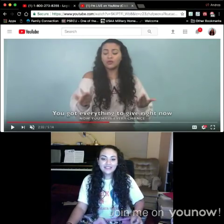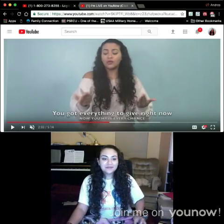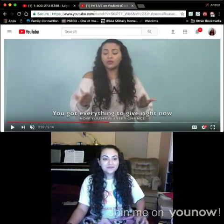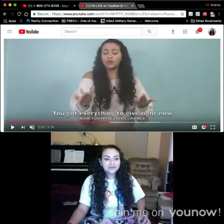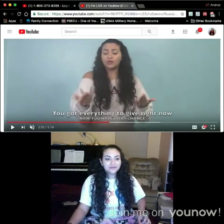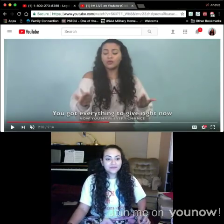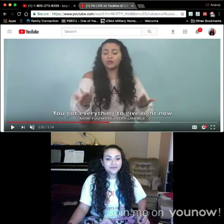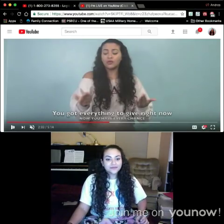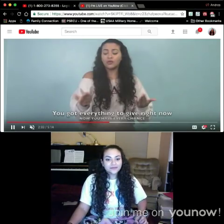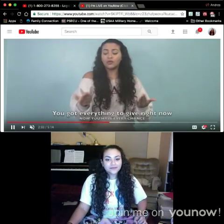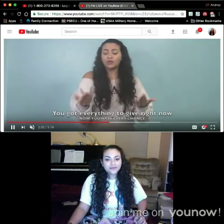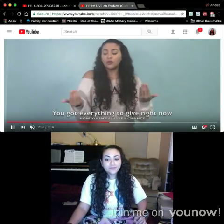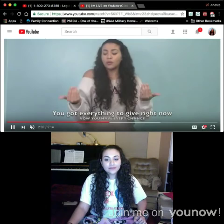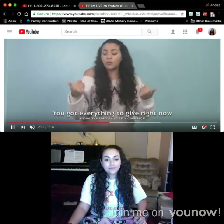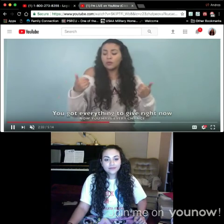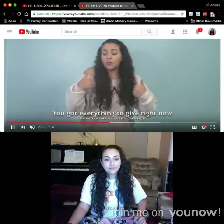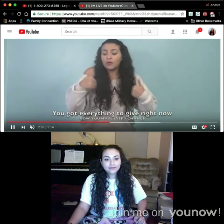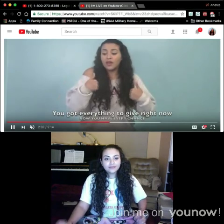Haley.